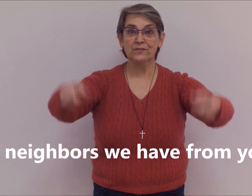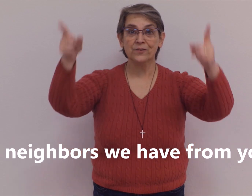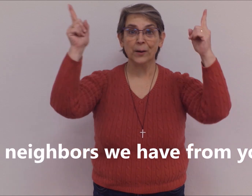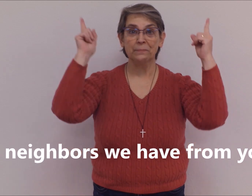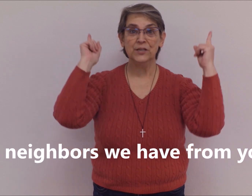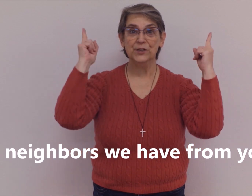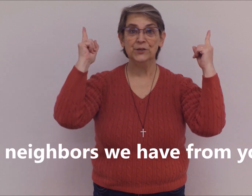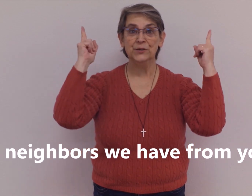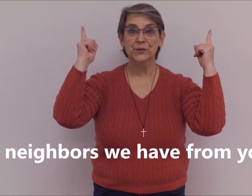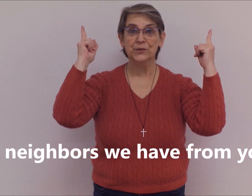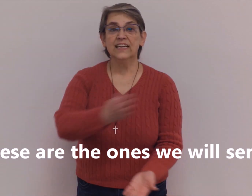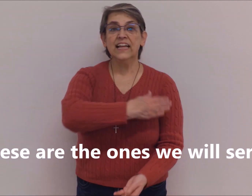from you.